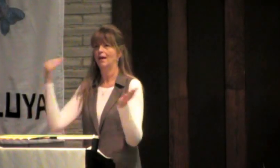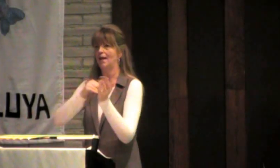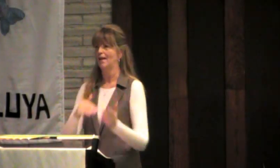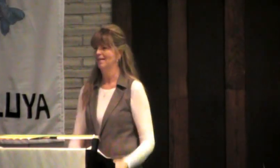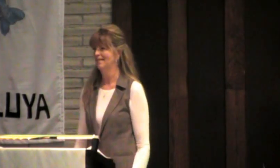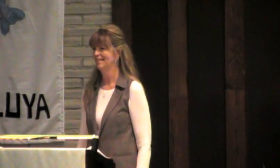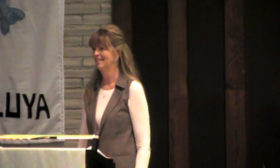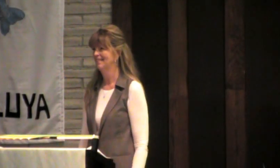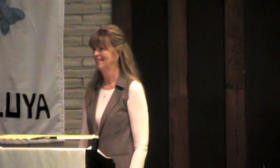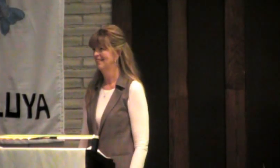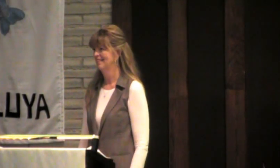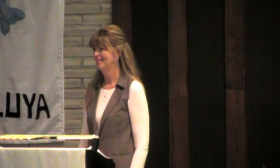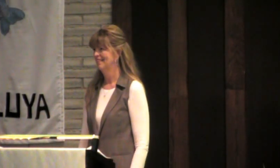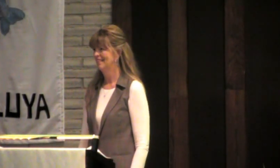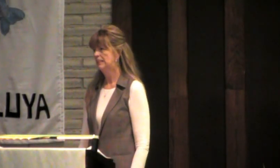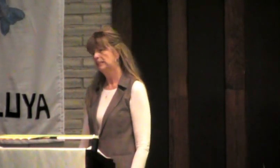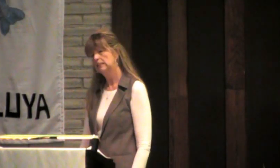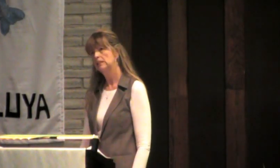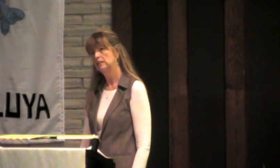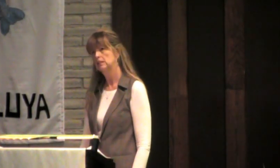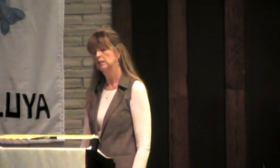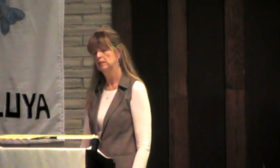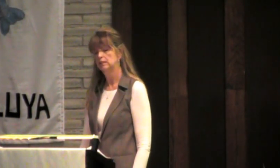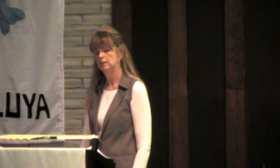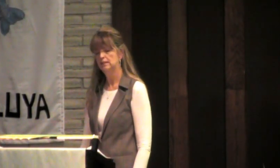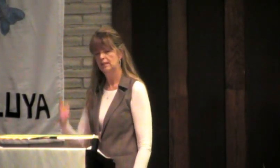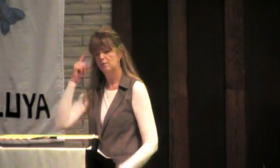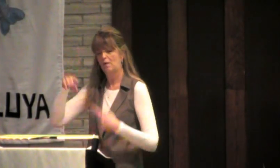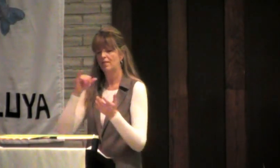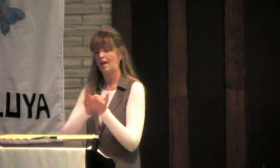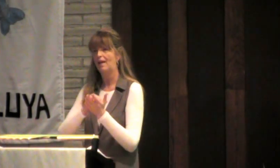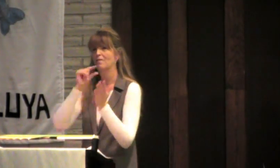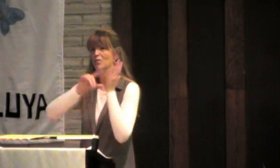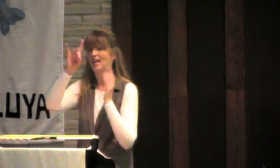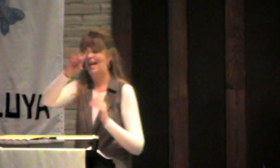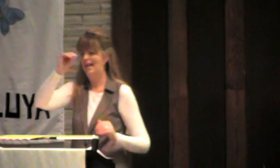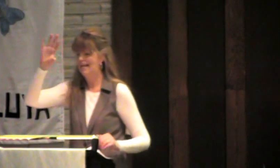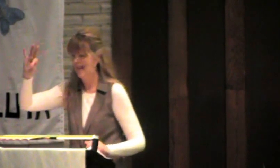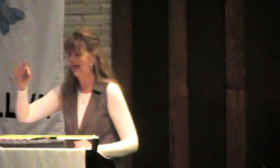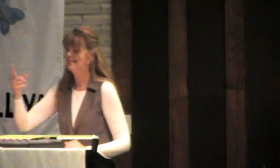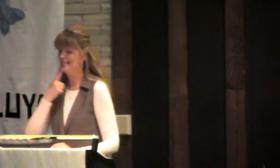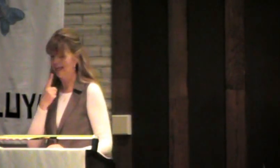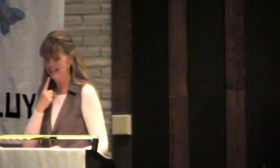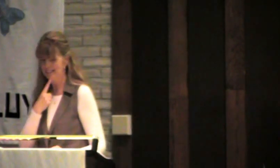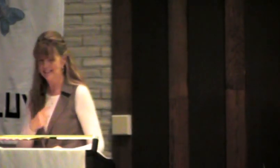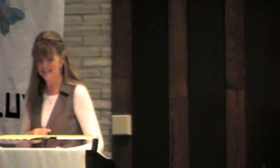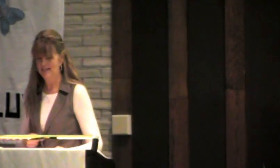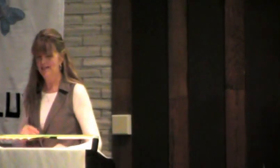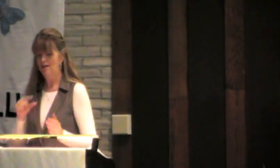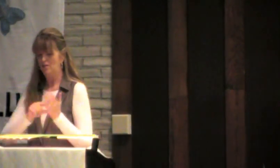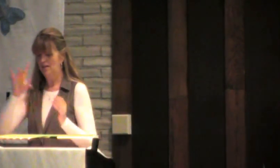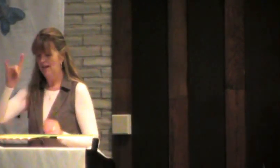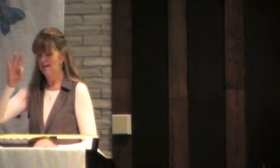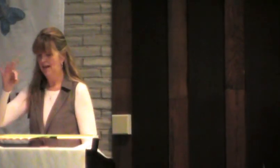what has to happen to make you do the right thing again? I want you to think about that. So let's look at verses 8 and 9.